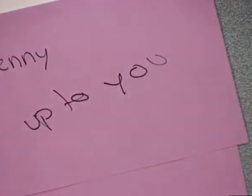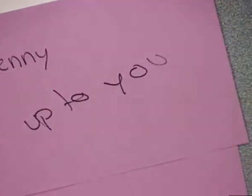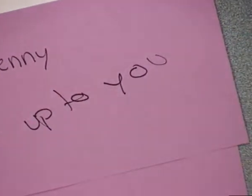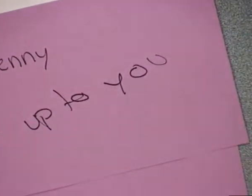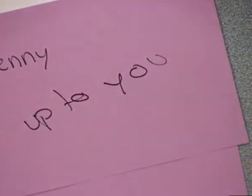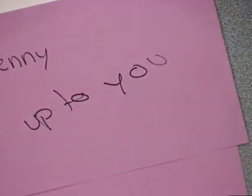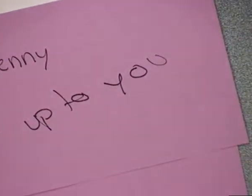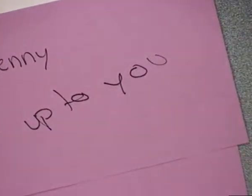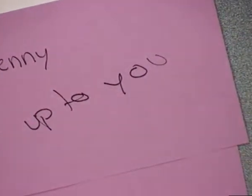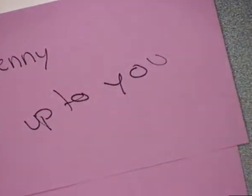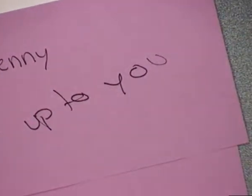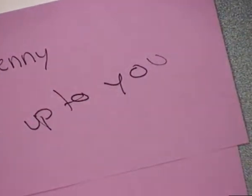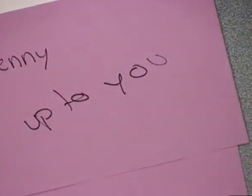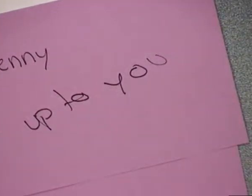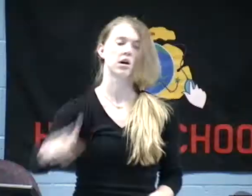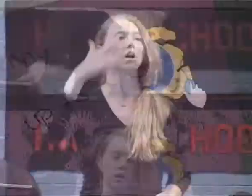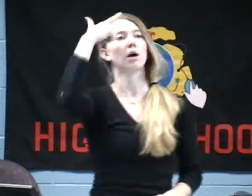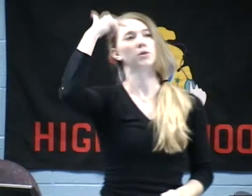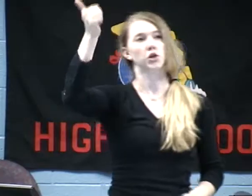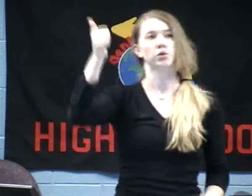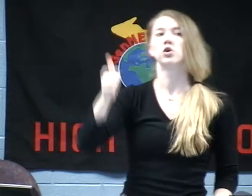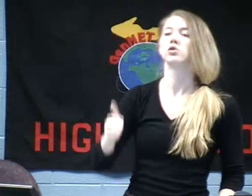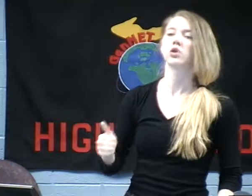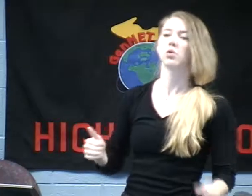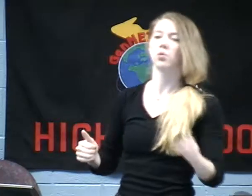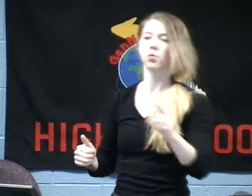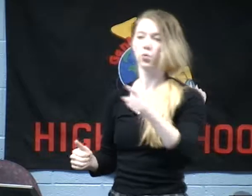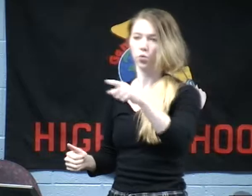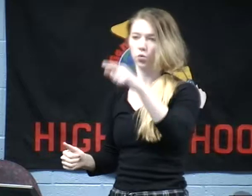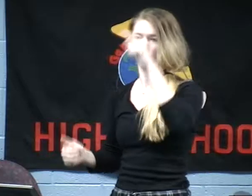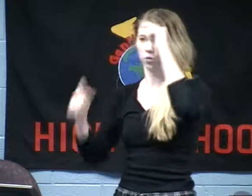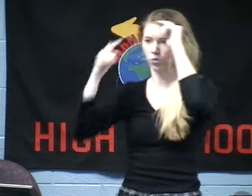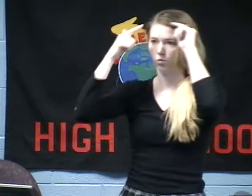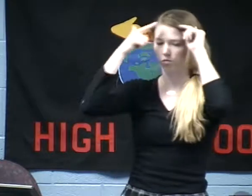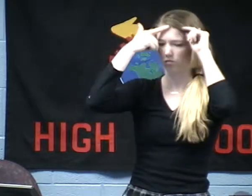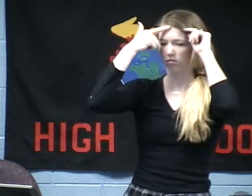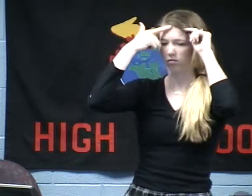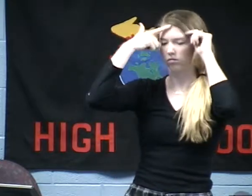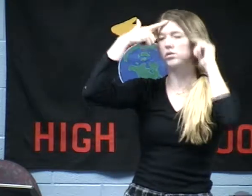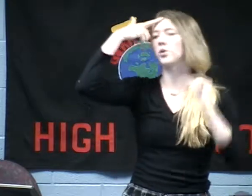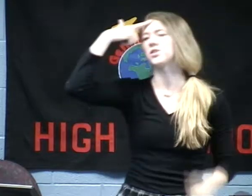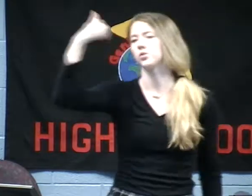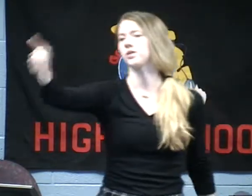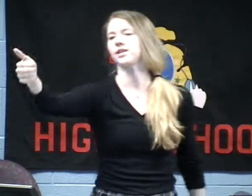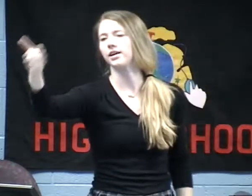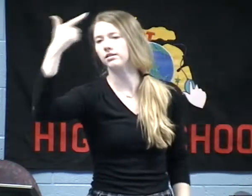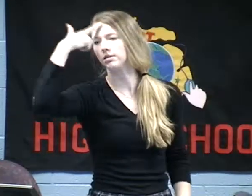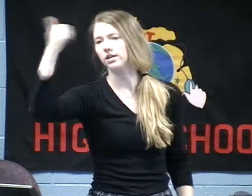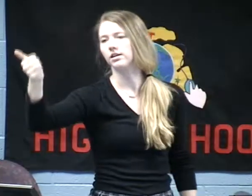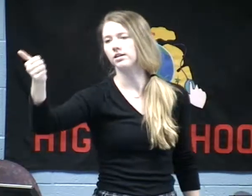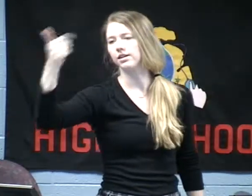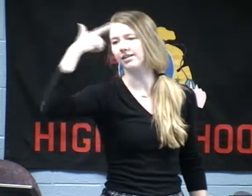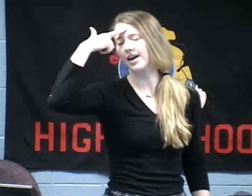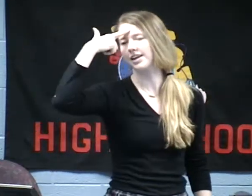Okay. Up to you. So, no, it's just one sign. It's